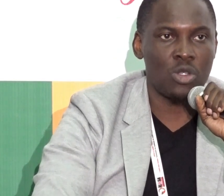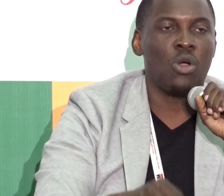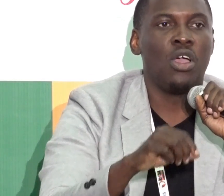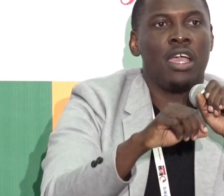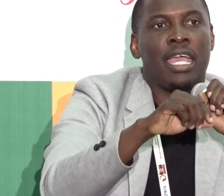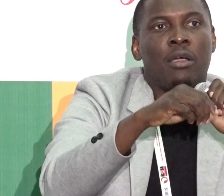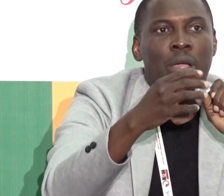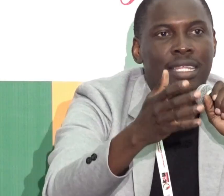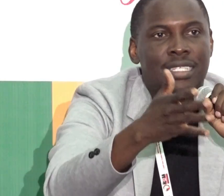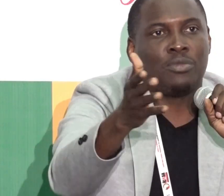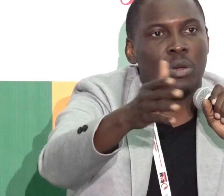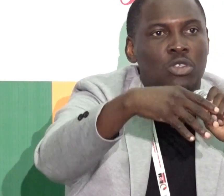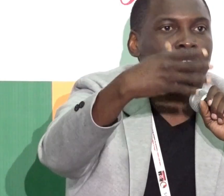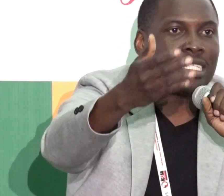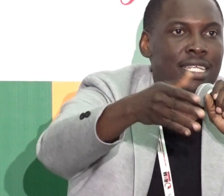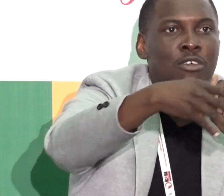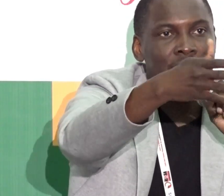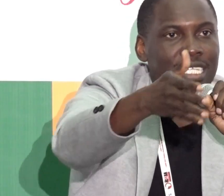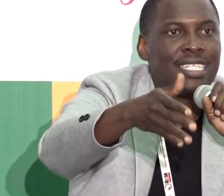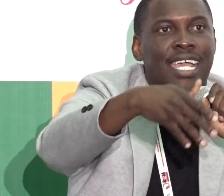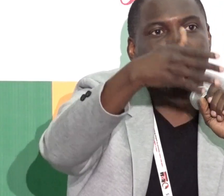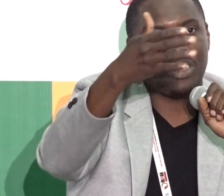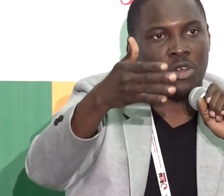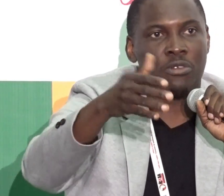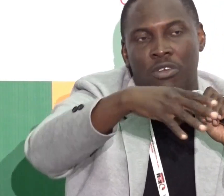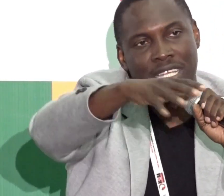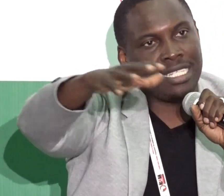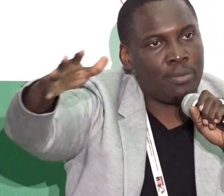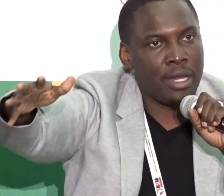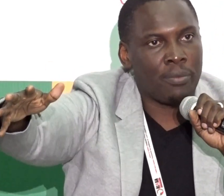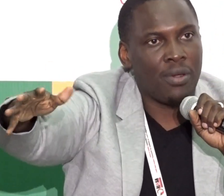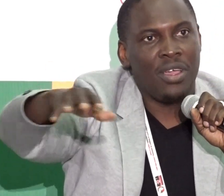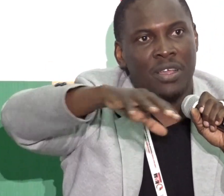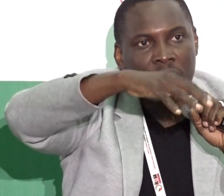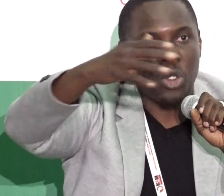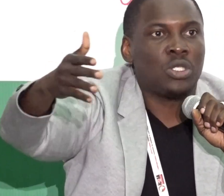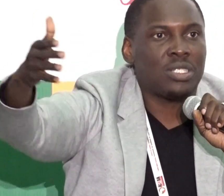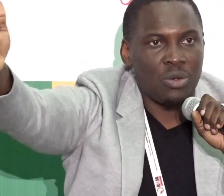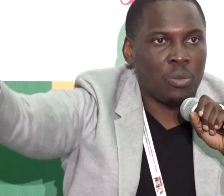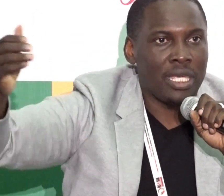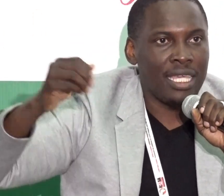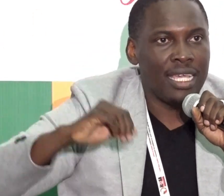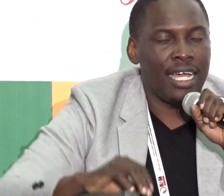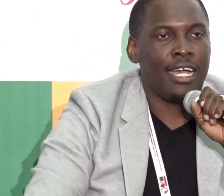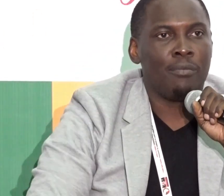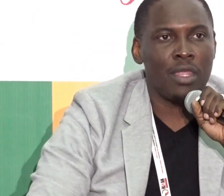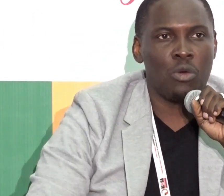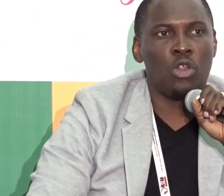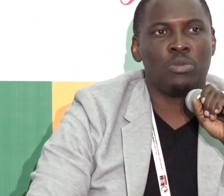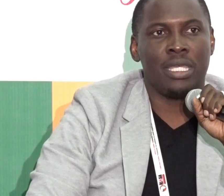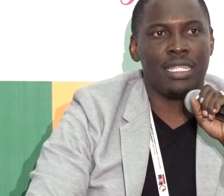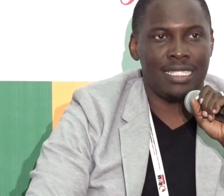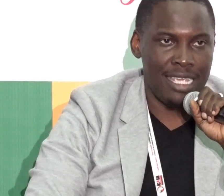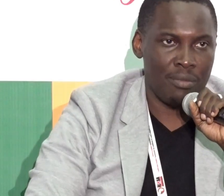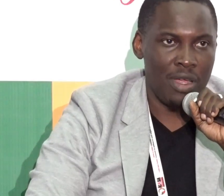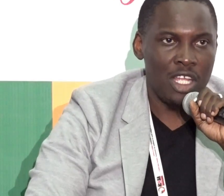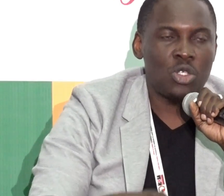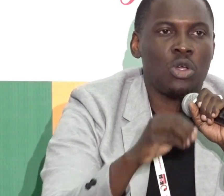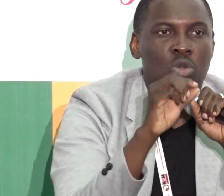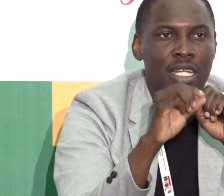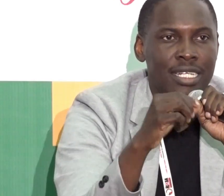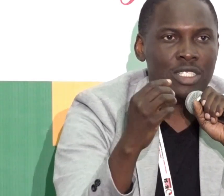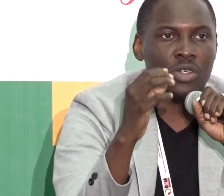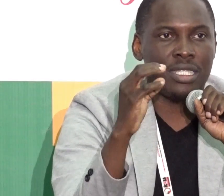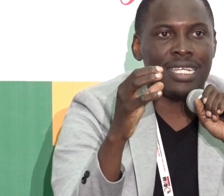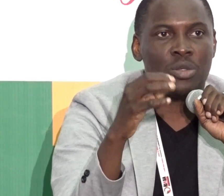syphilis. So when the symptoms, obviously, of an STI resolve, obviously PrEP use will not be the same.